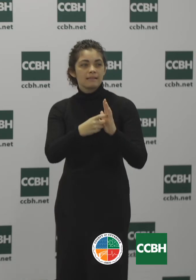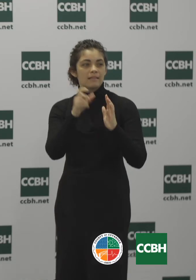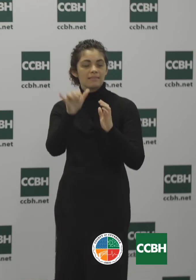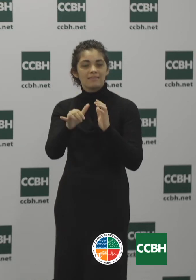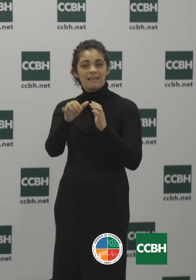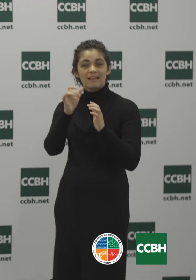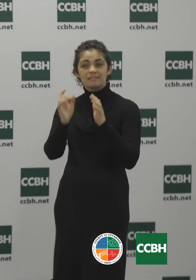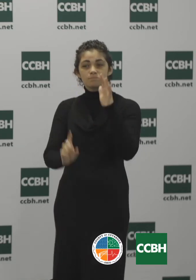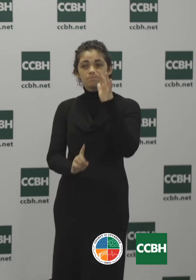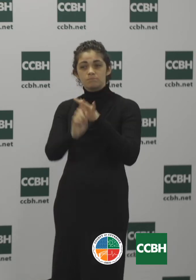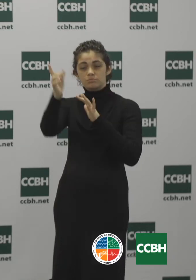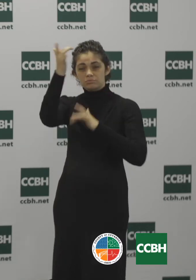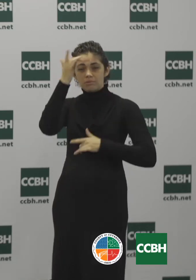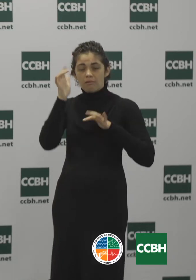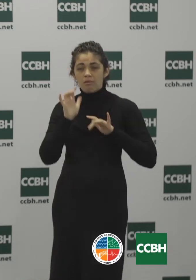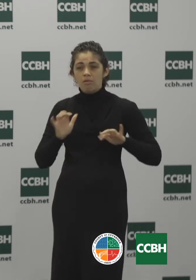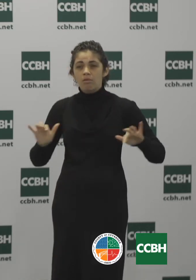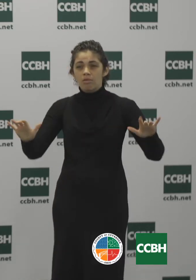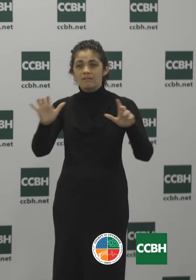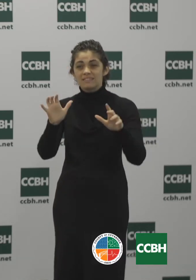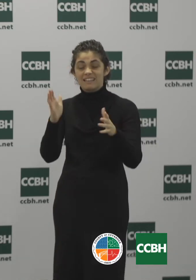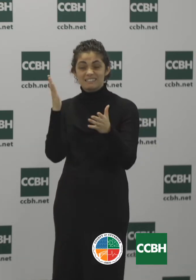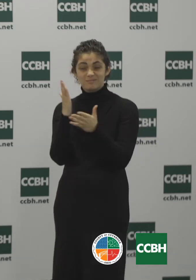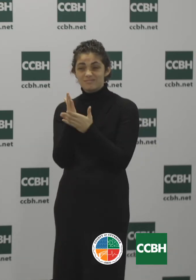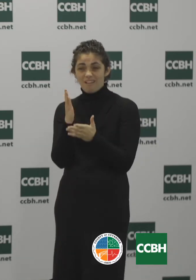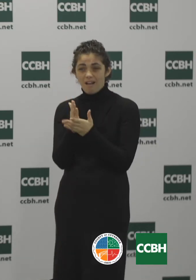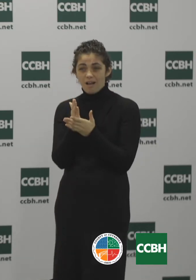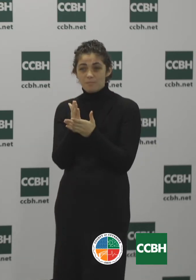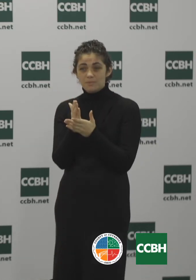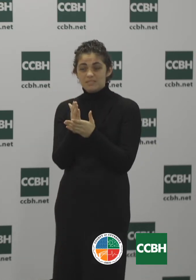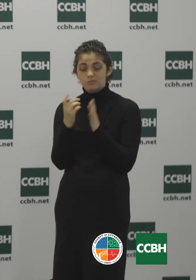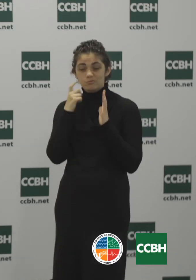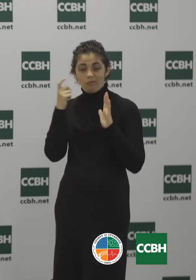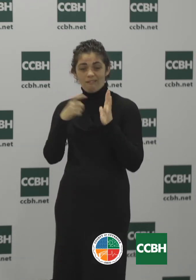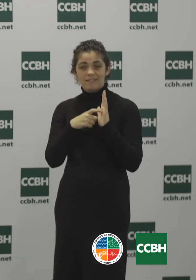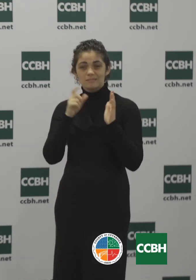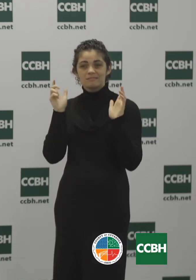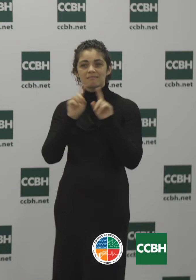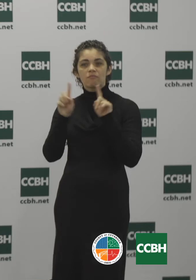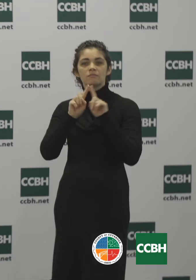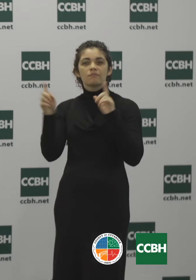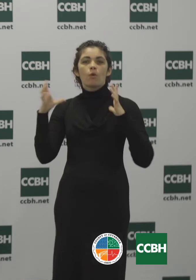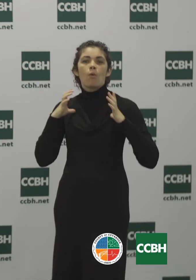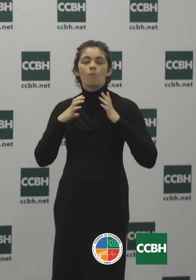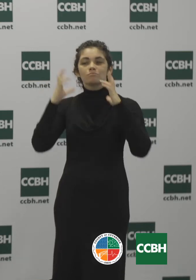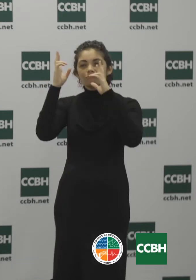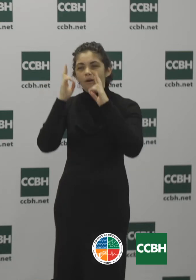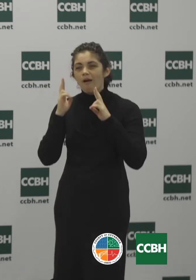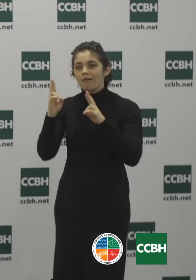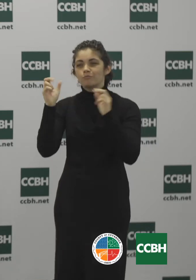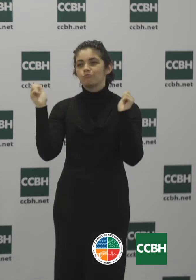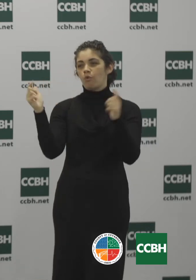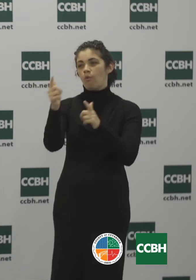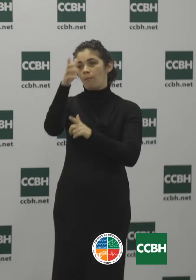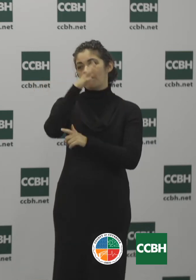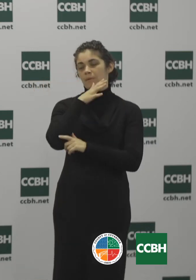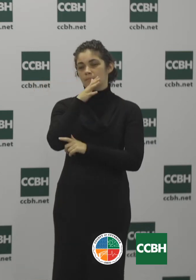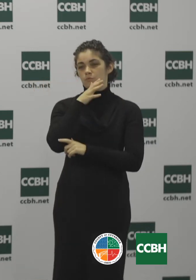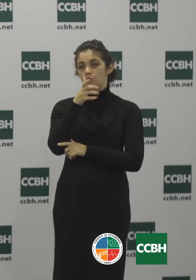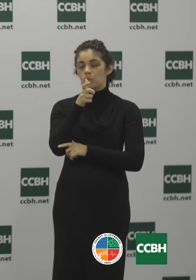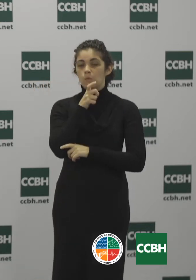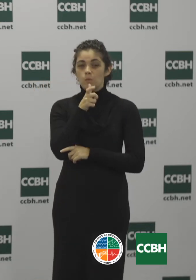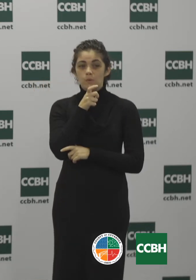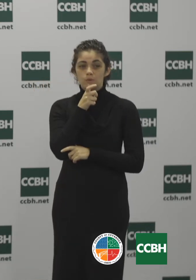pandemics don't stop to recognize holidays like Mother's Day. And so we want to honor all of those moms out there